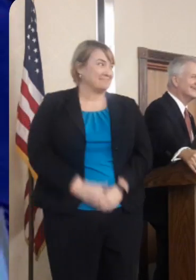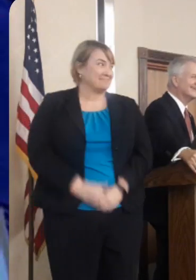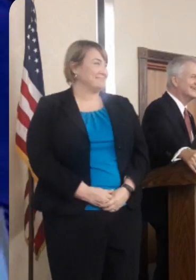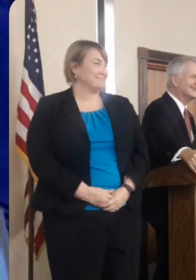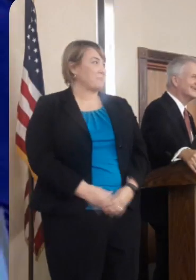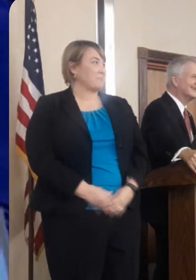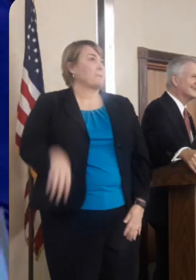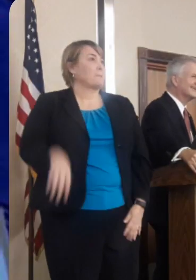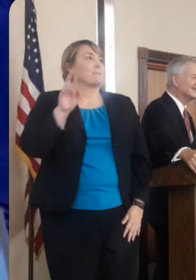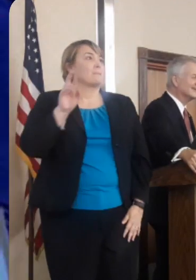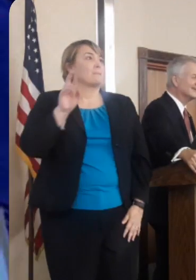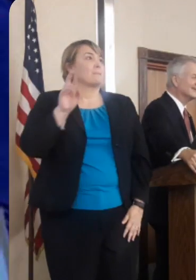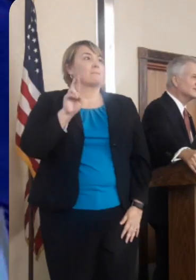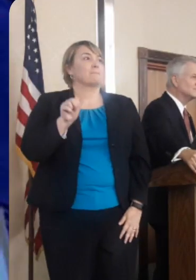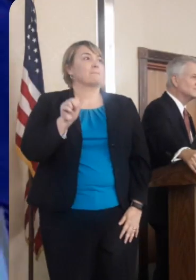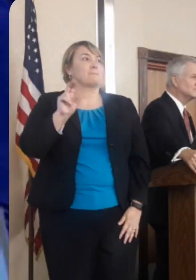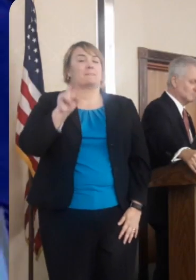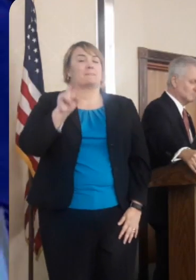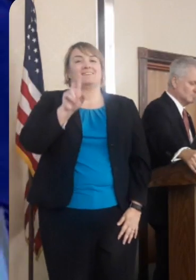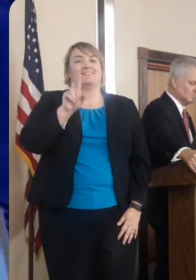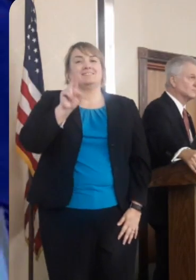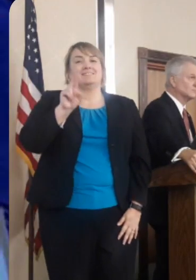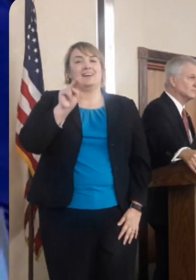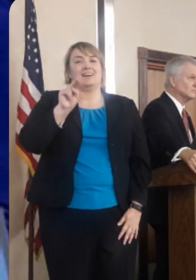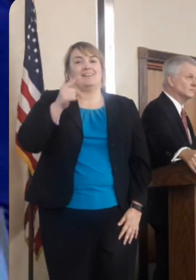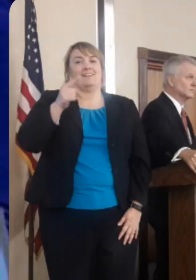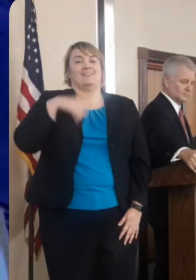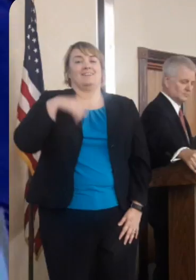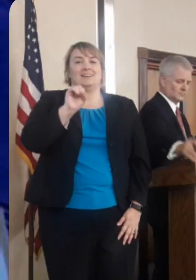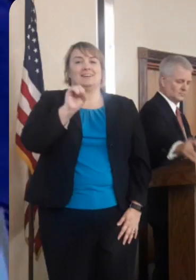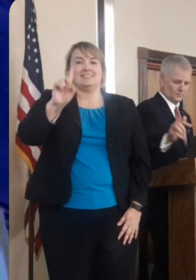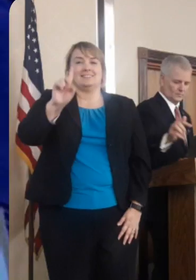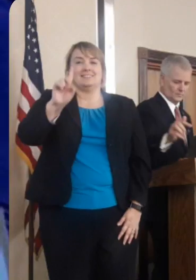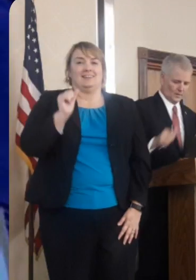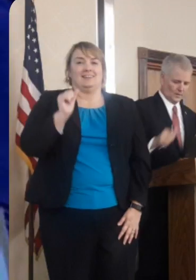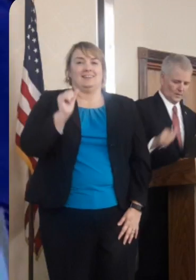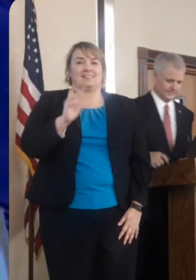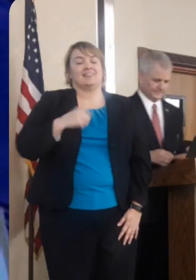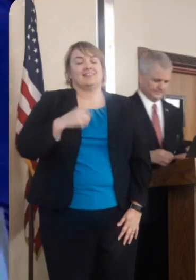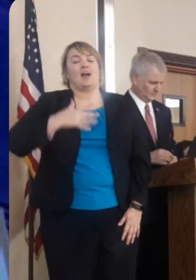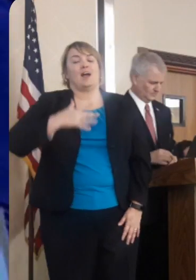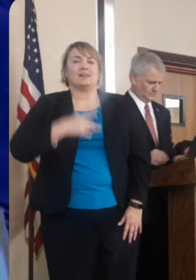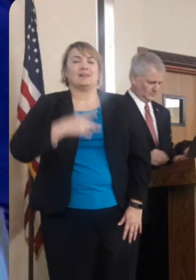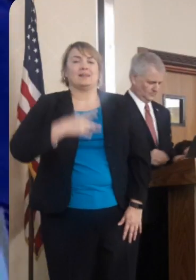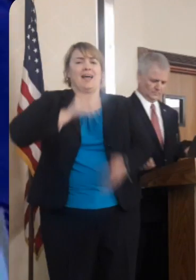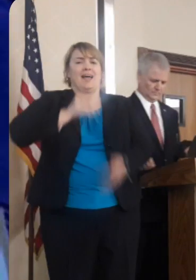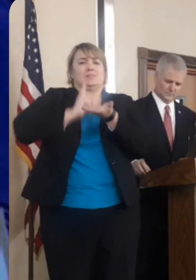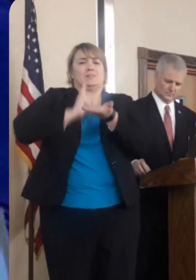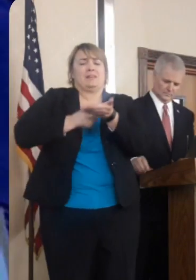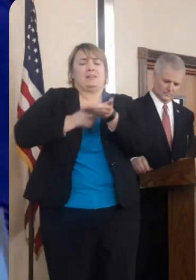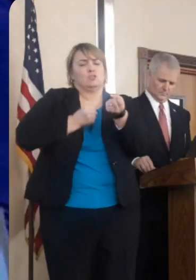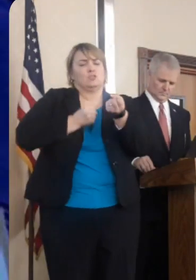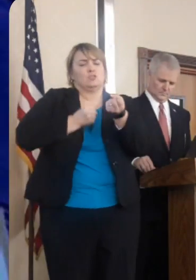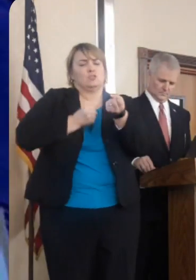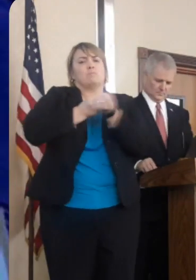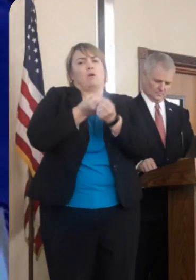I'd like to speak in favor of the current strike. And I'll make the same point I made before on the previous amendment.